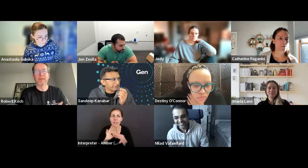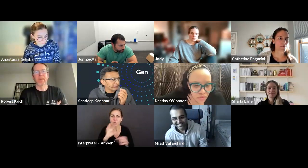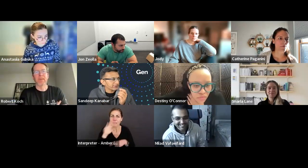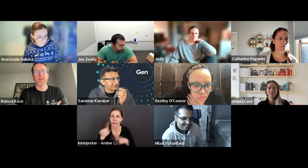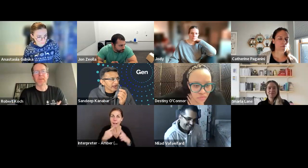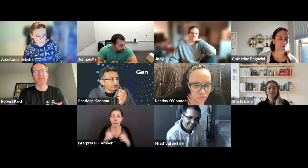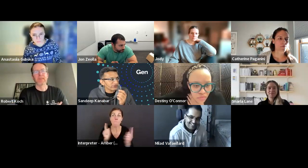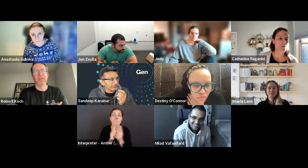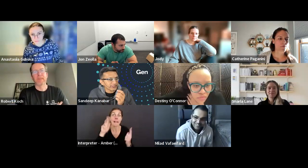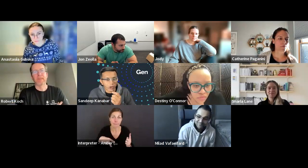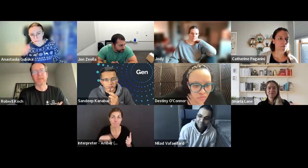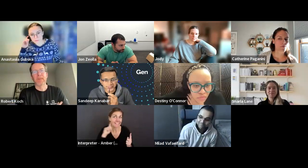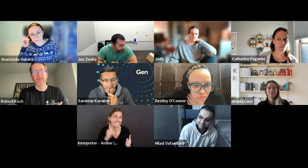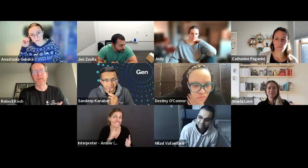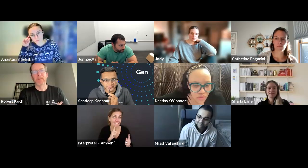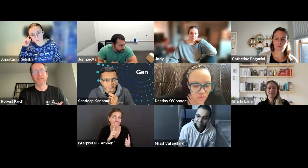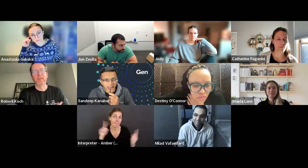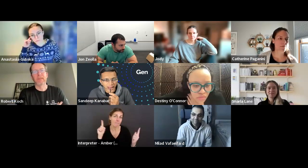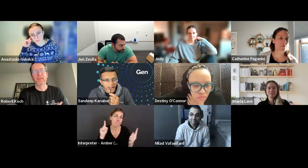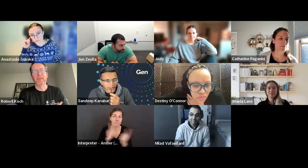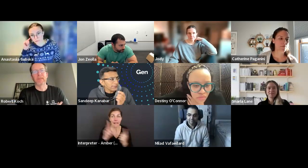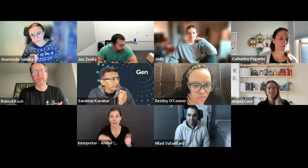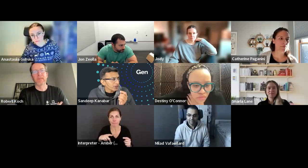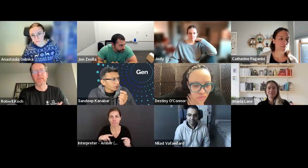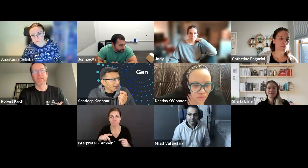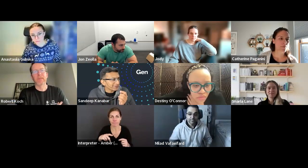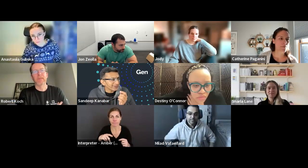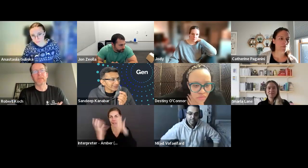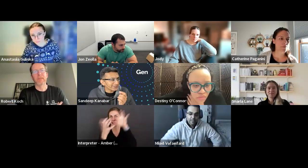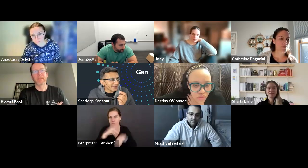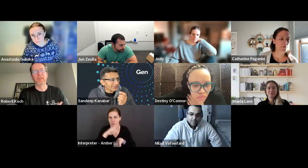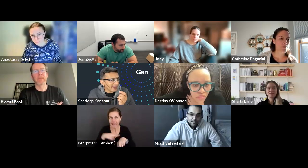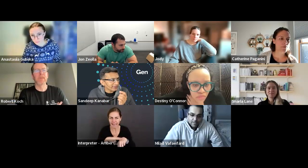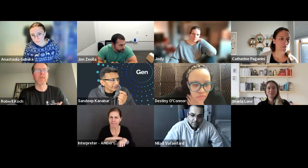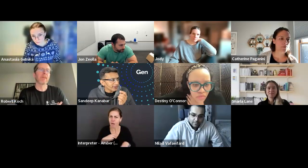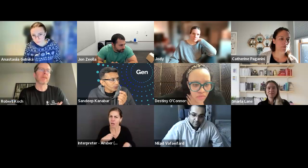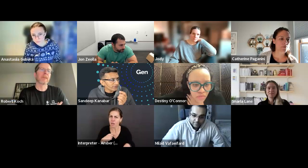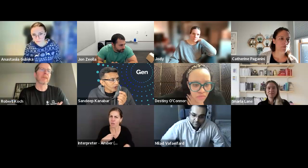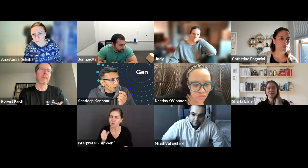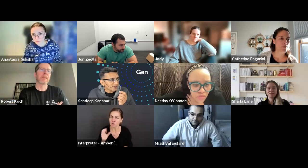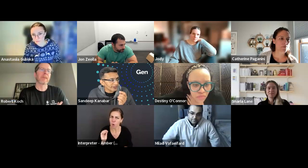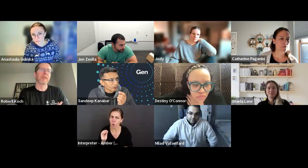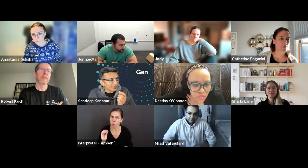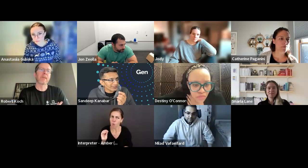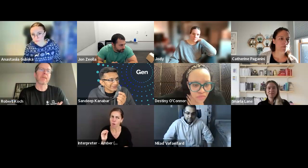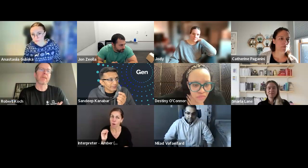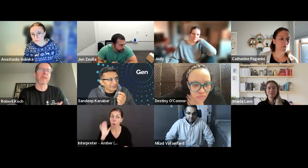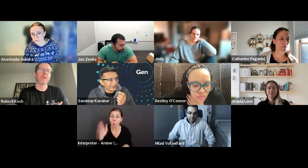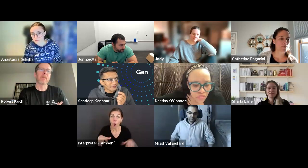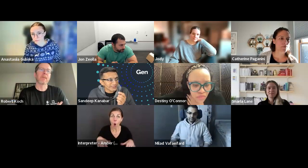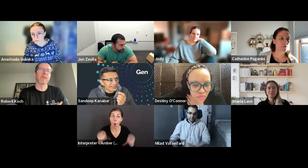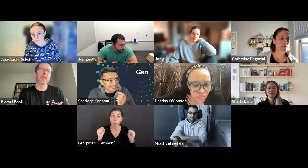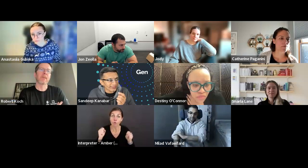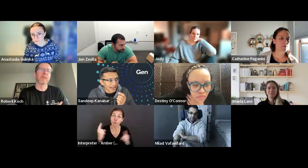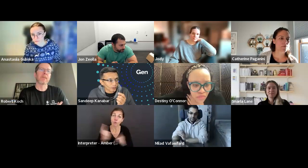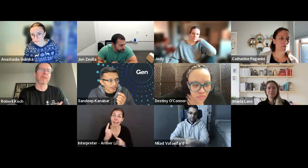meetup, the deaf in the cloud native. So I think it says that where we host regular tech